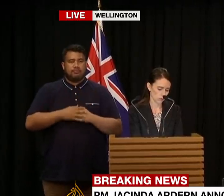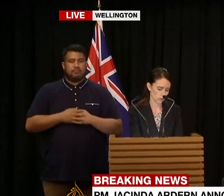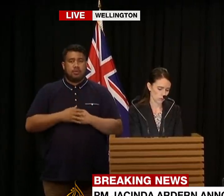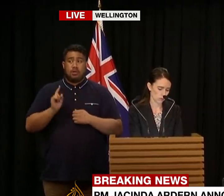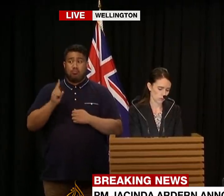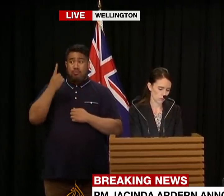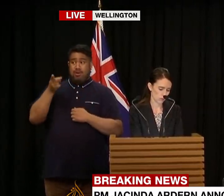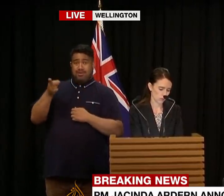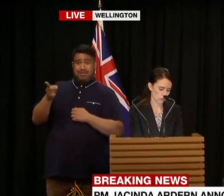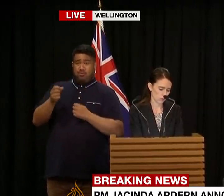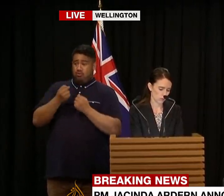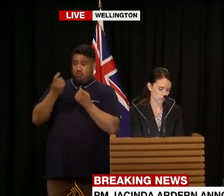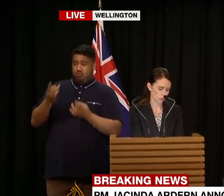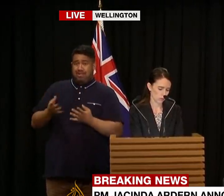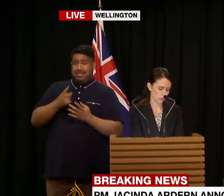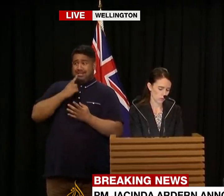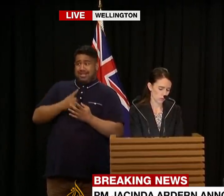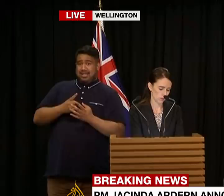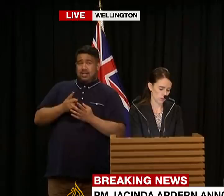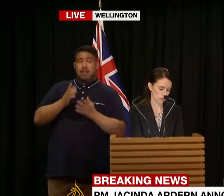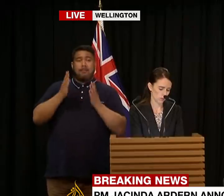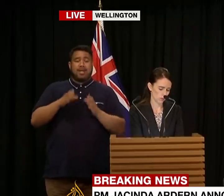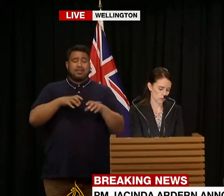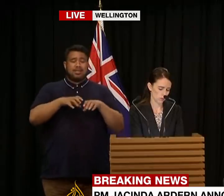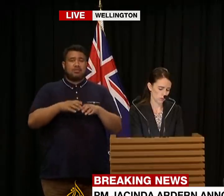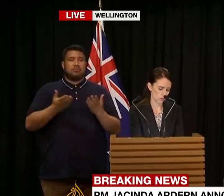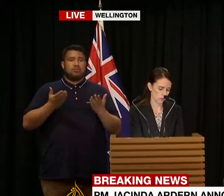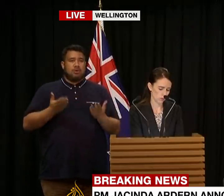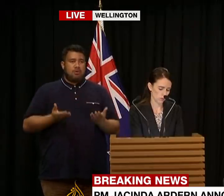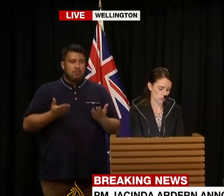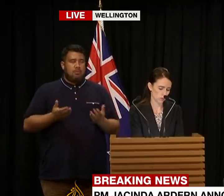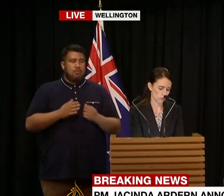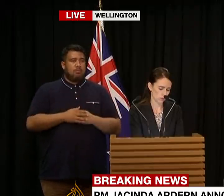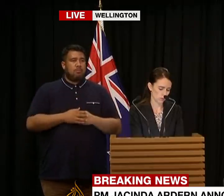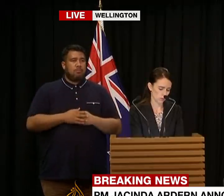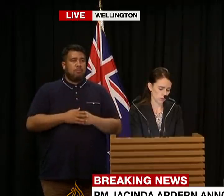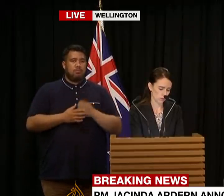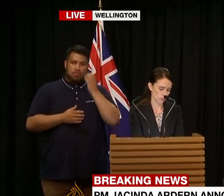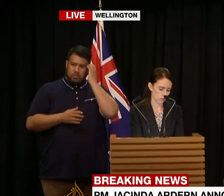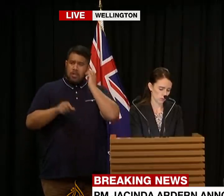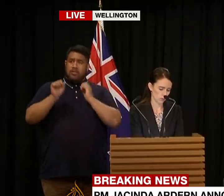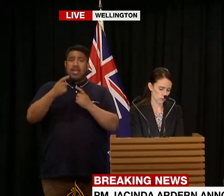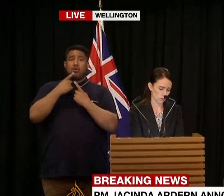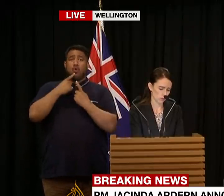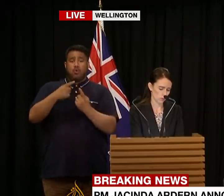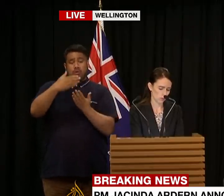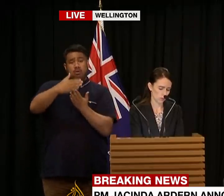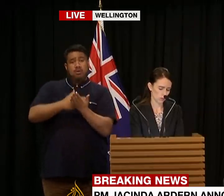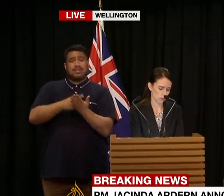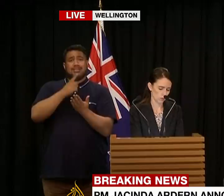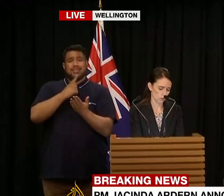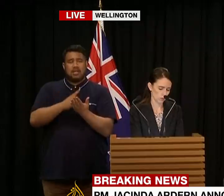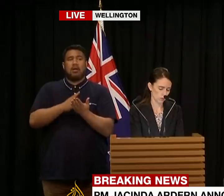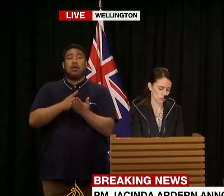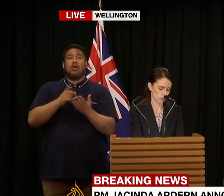Minister has already said, the time to act is now. The order, which is now in effect, will discourage the potential